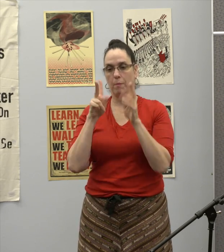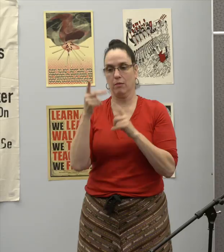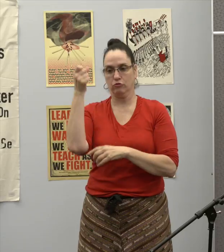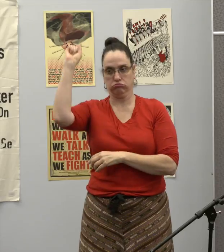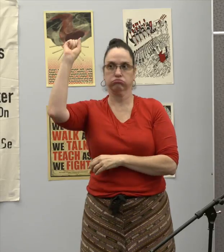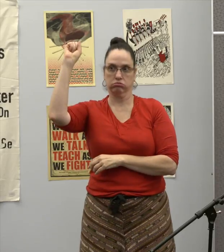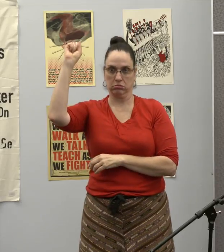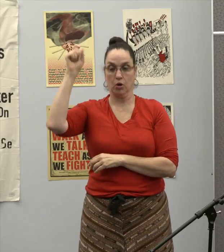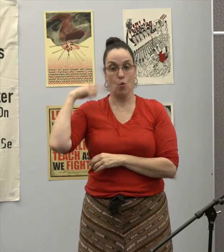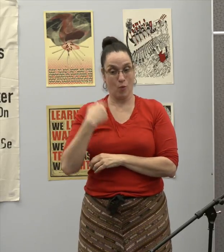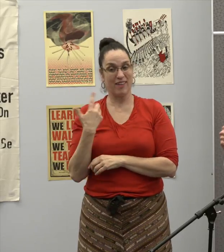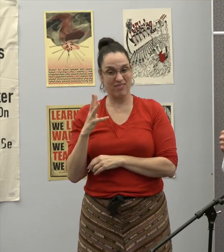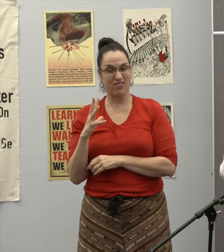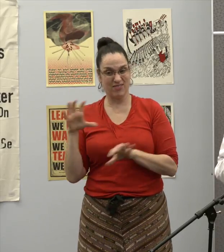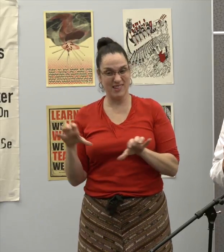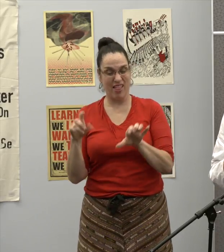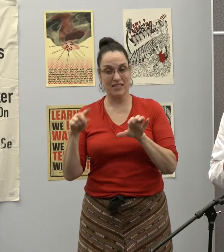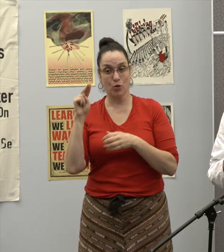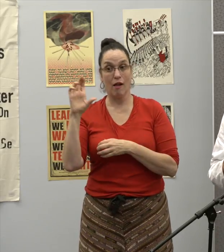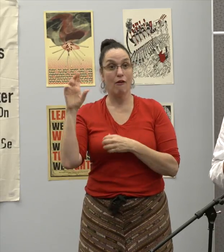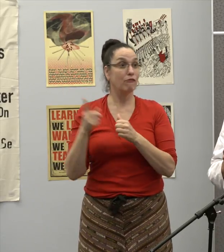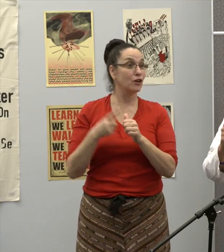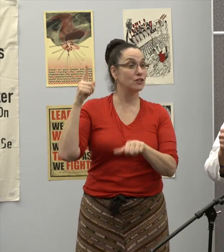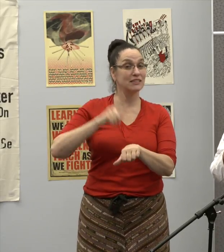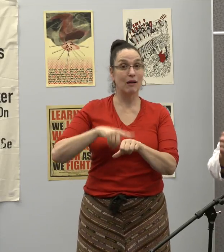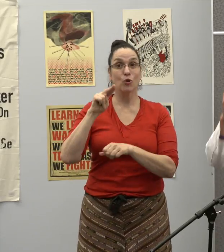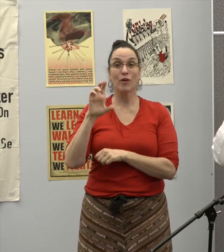North Carolina, for the first time in North Carolina